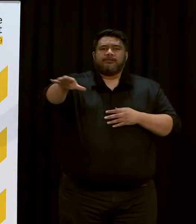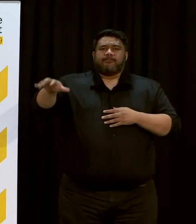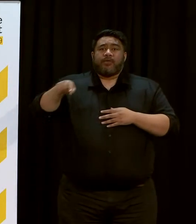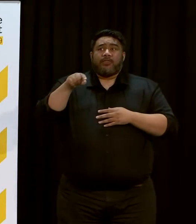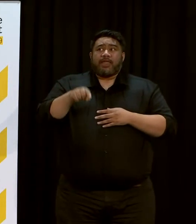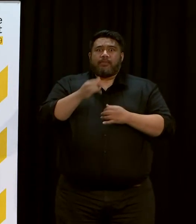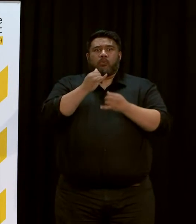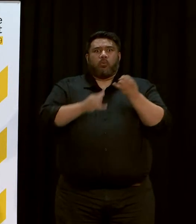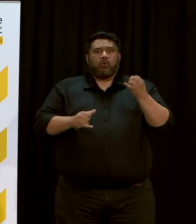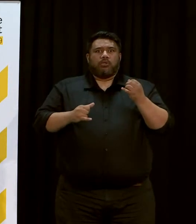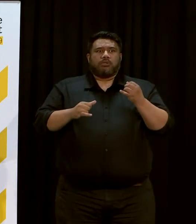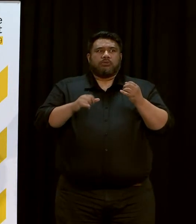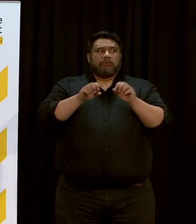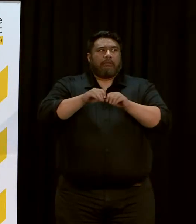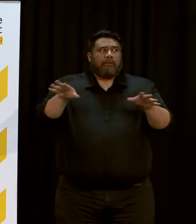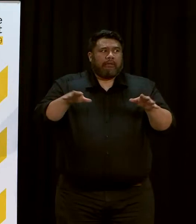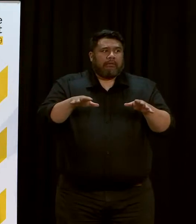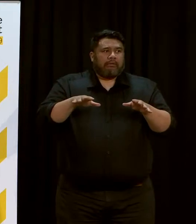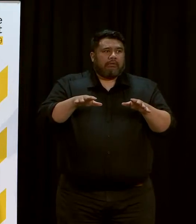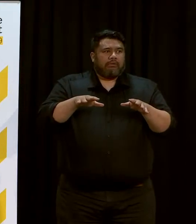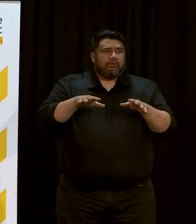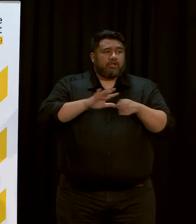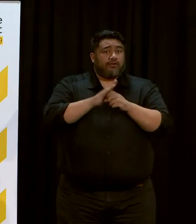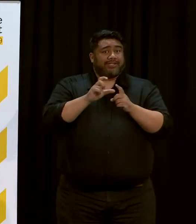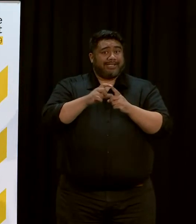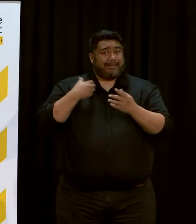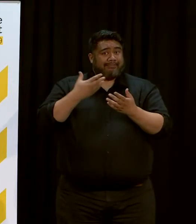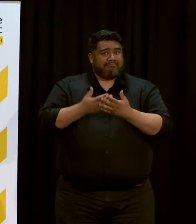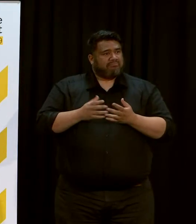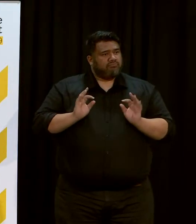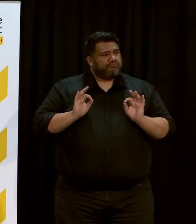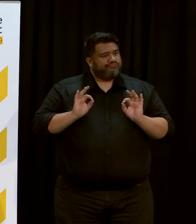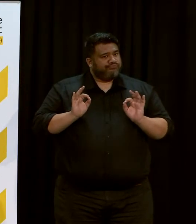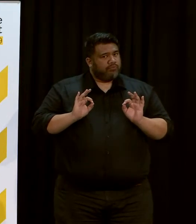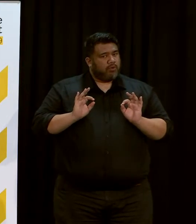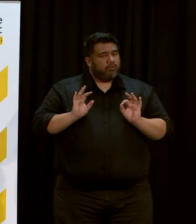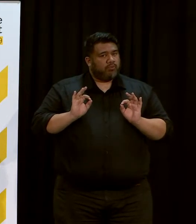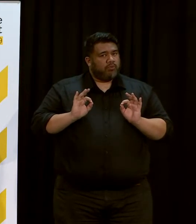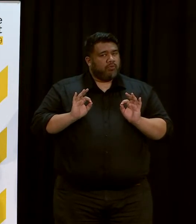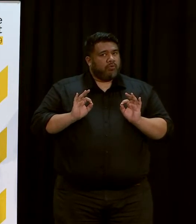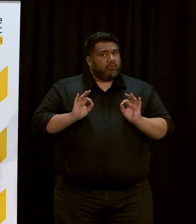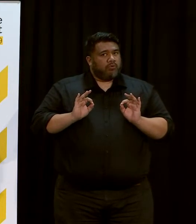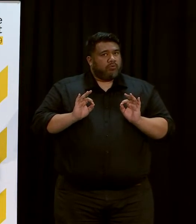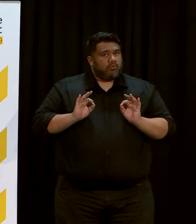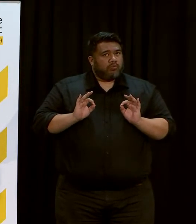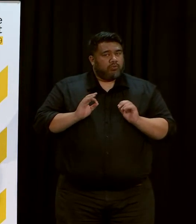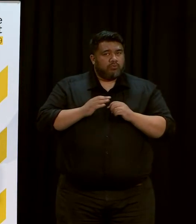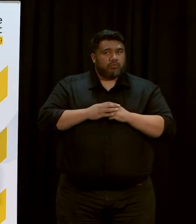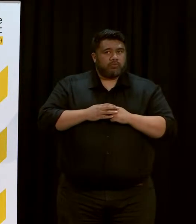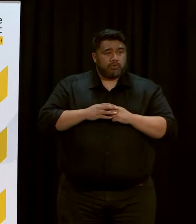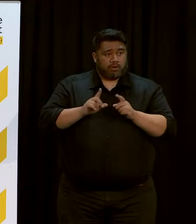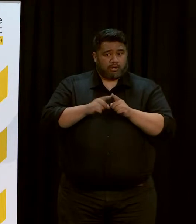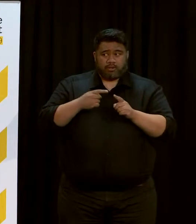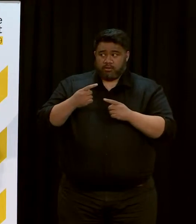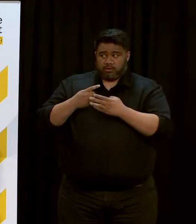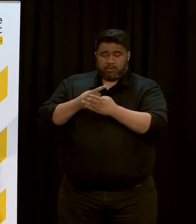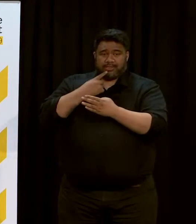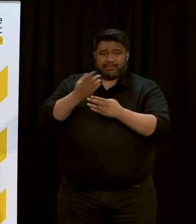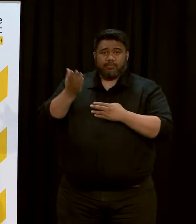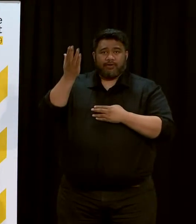bigger contributing factors to cases that we've seen in recent days. In fact, as I've said, one of the